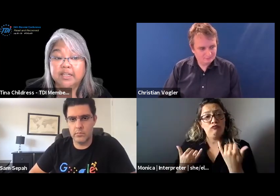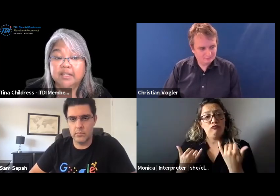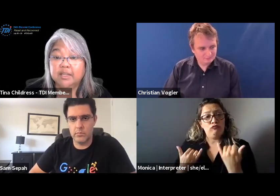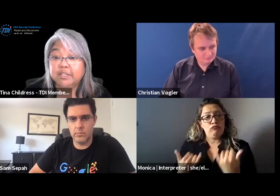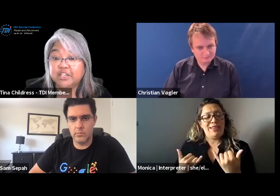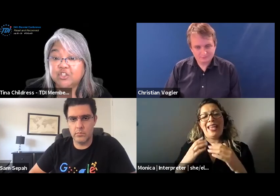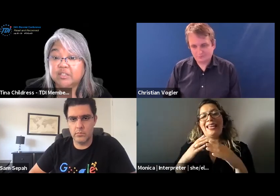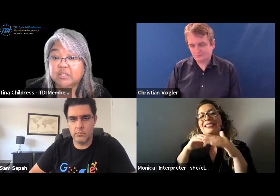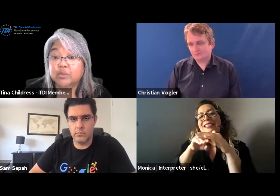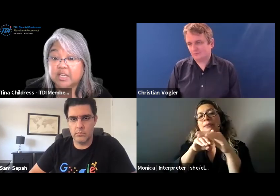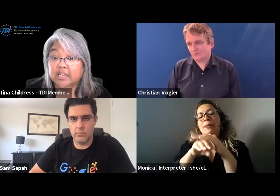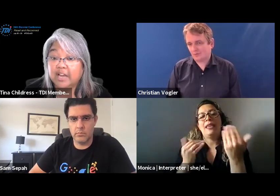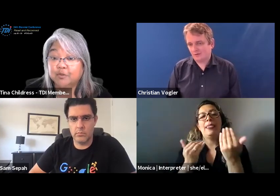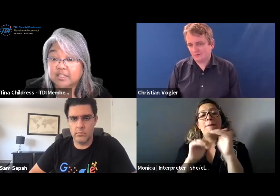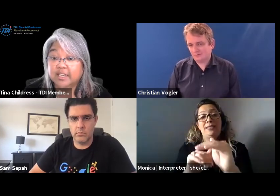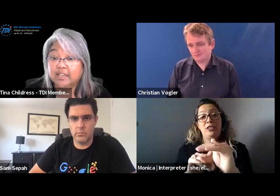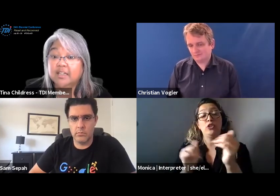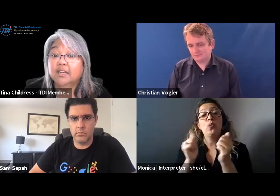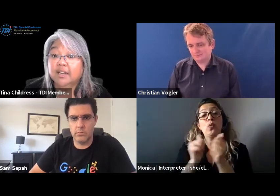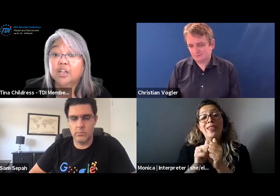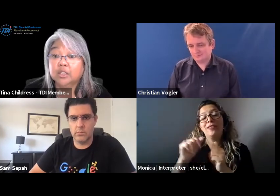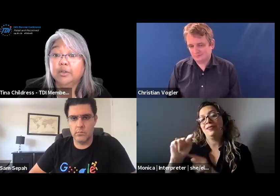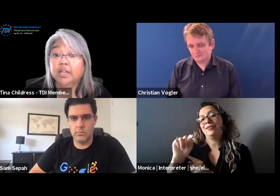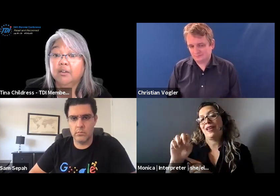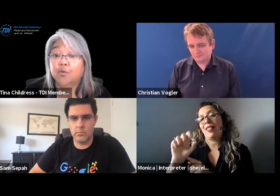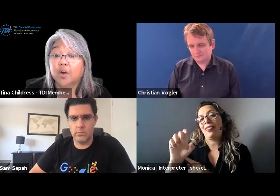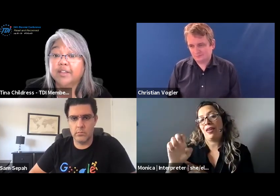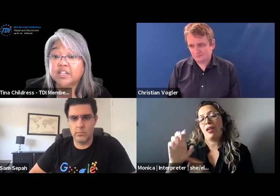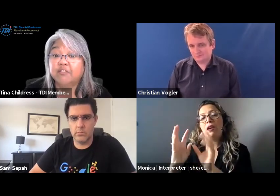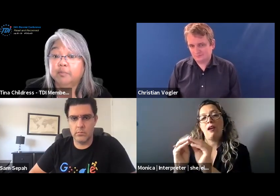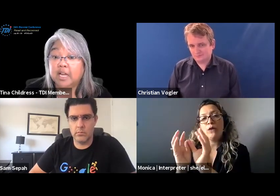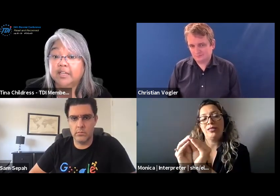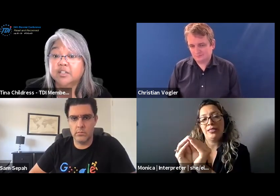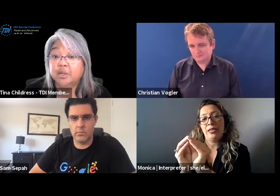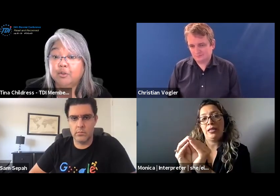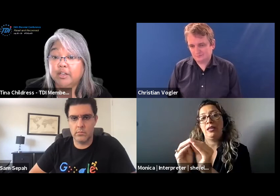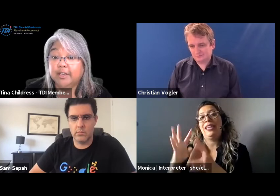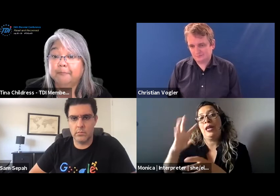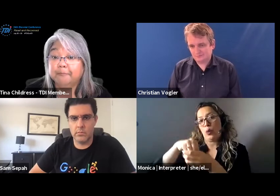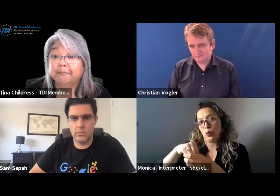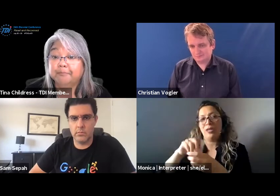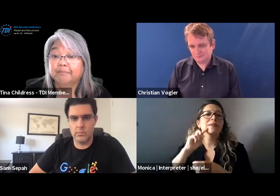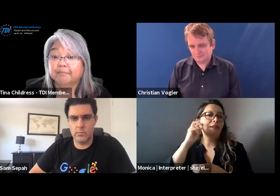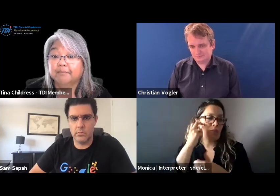accessibility limitations with teleconferencing, including for the deafblind community?